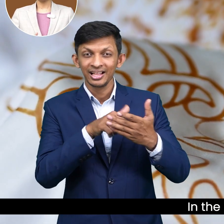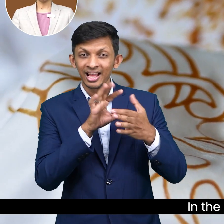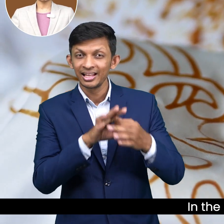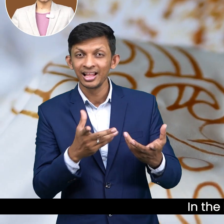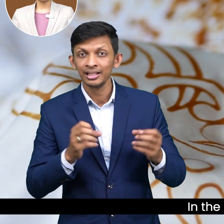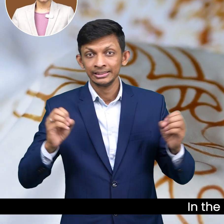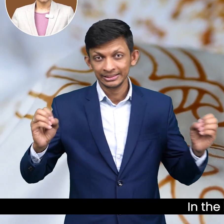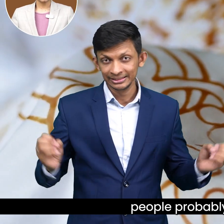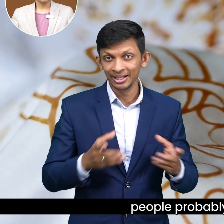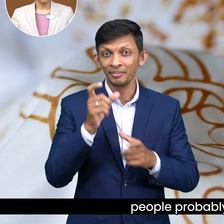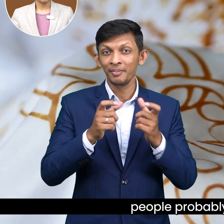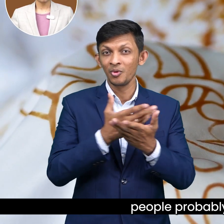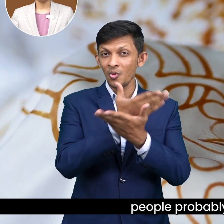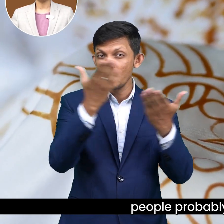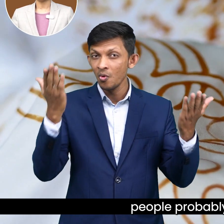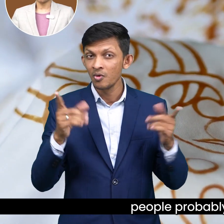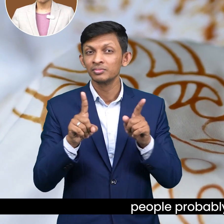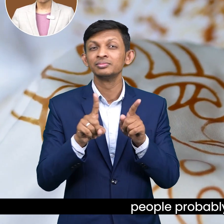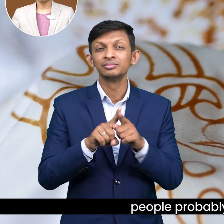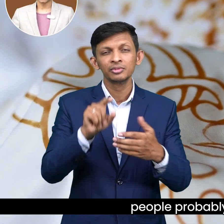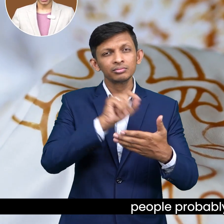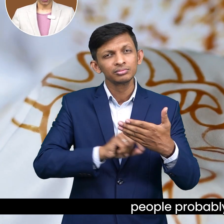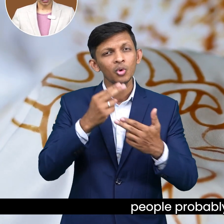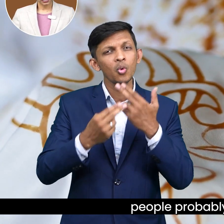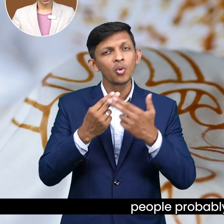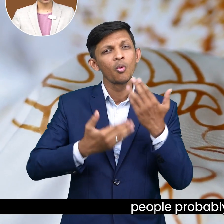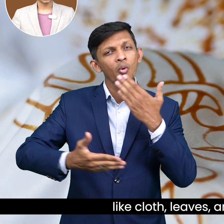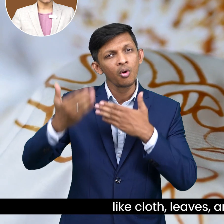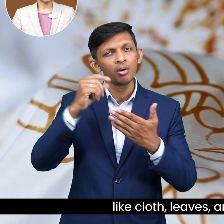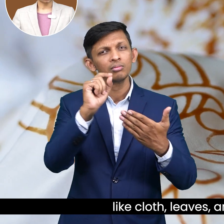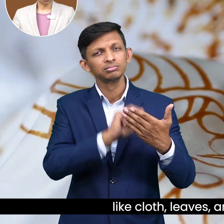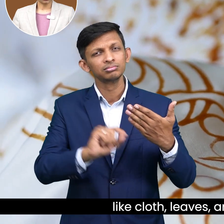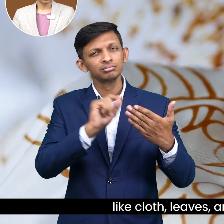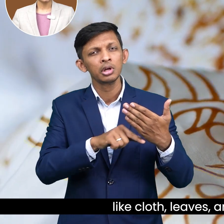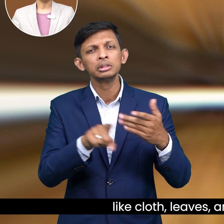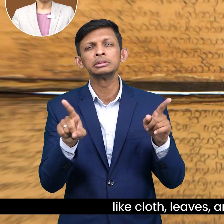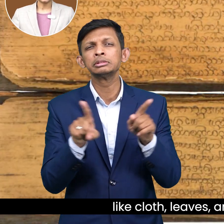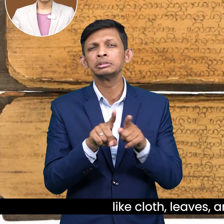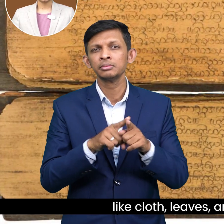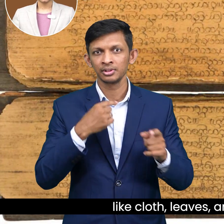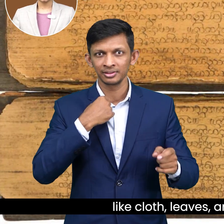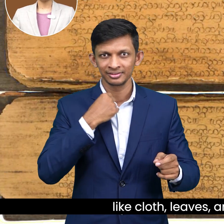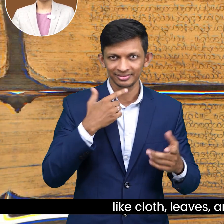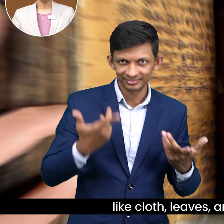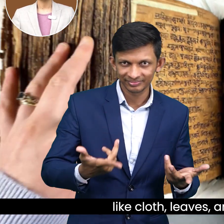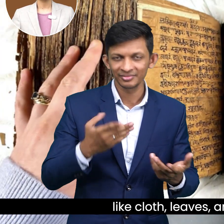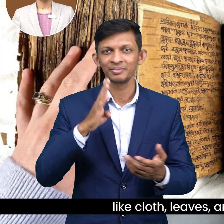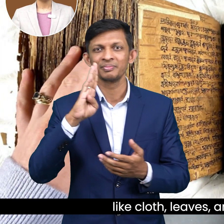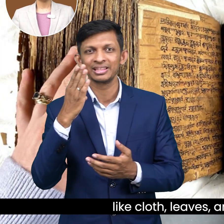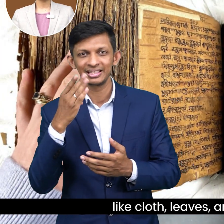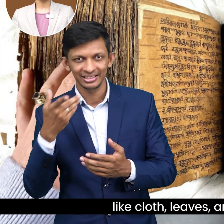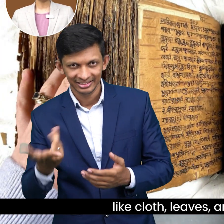In the beginning, people probably wrote on materials like cloth, leaves, and